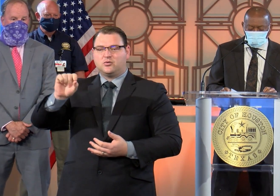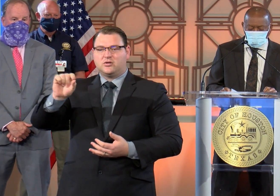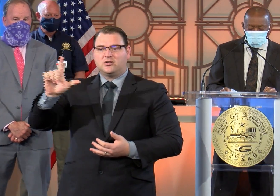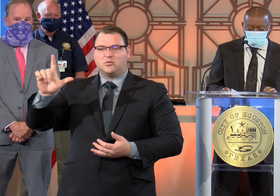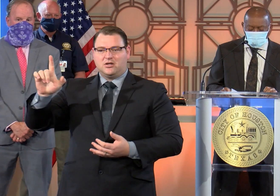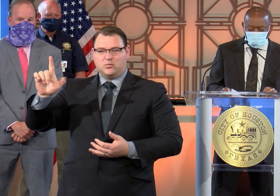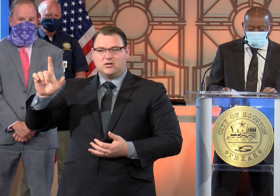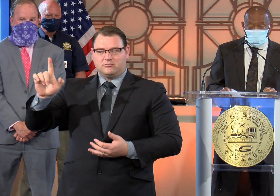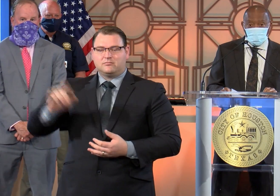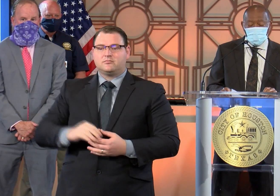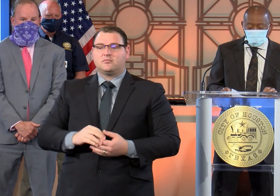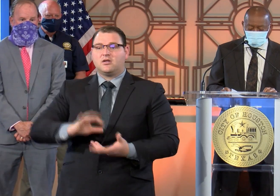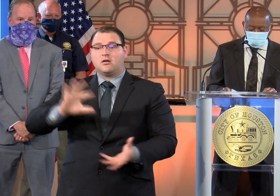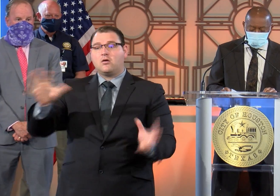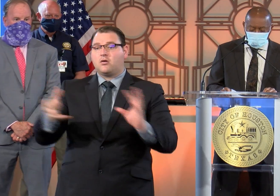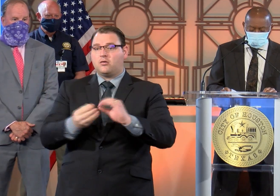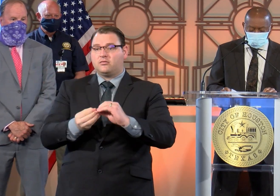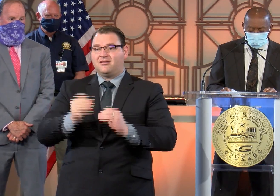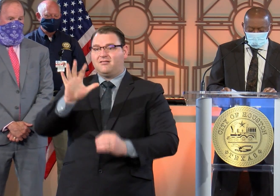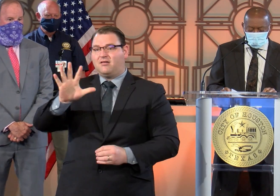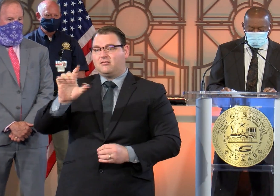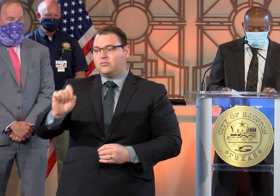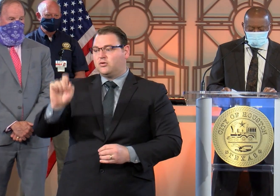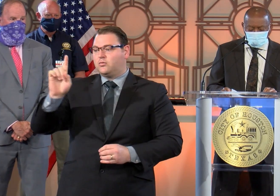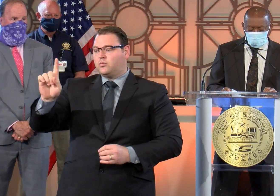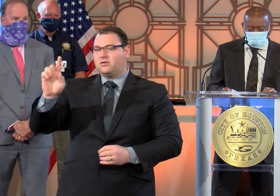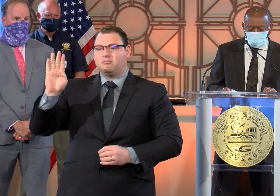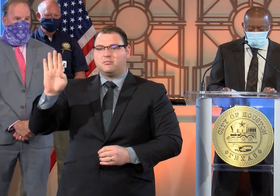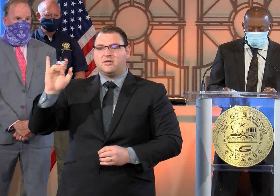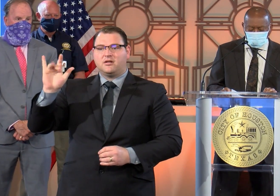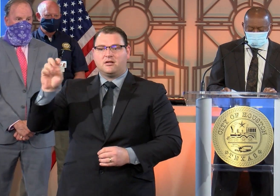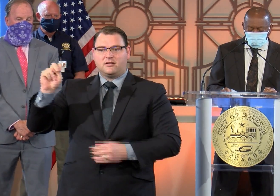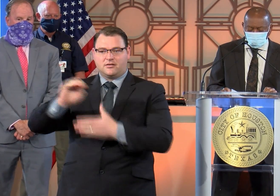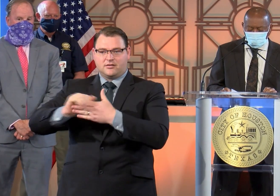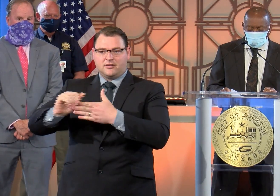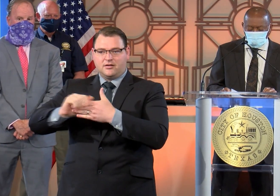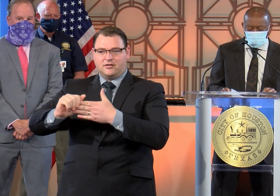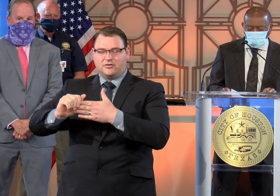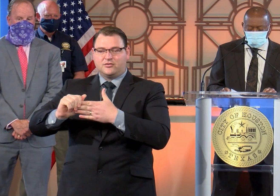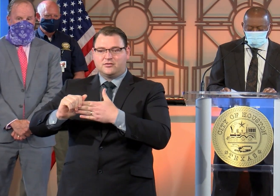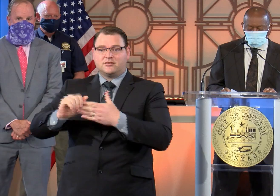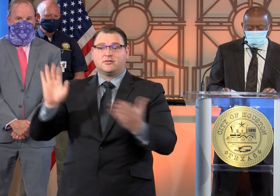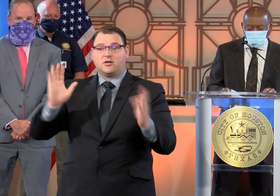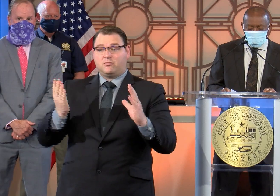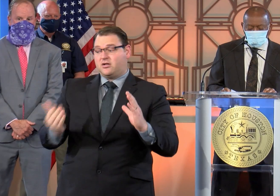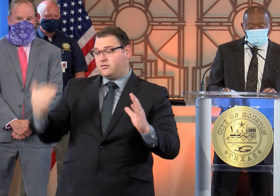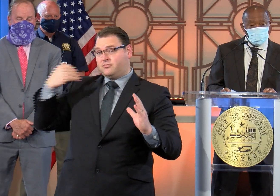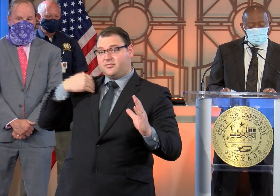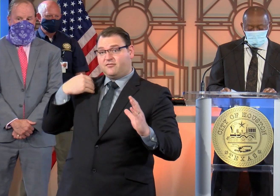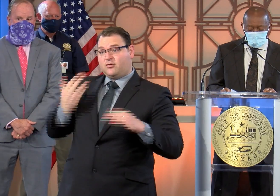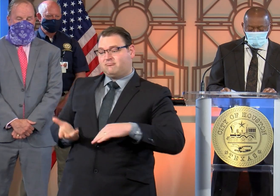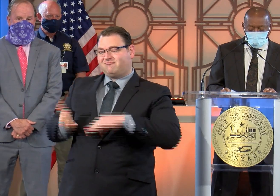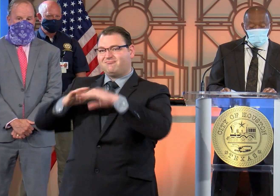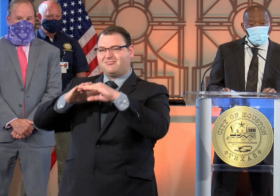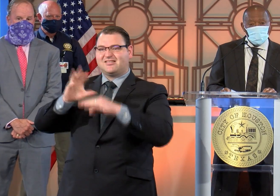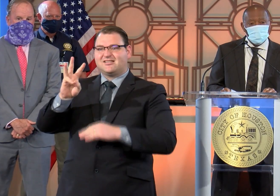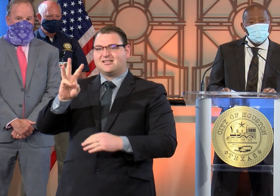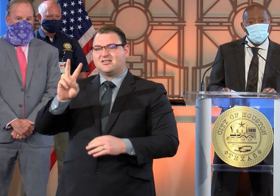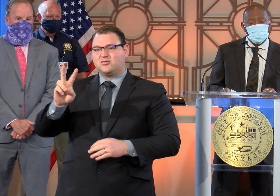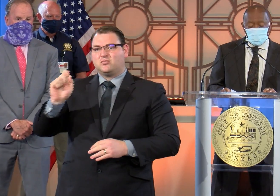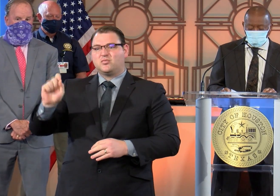funds total $5.1 billion. This is an increase of $62.2 million,